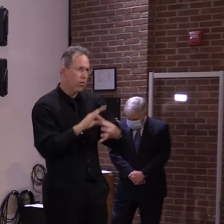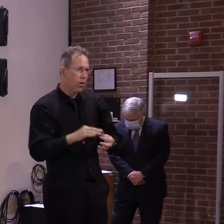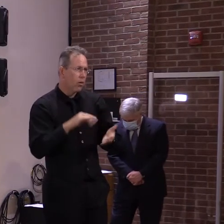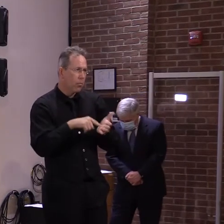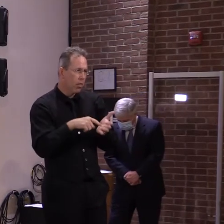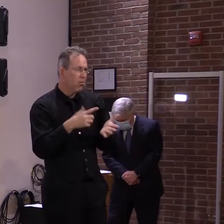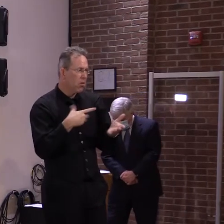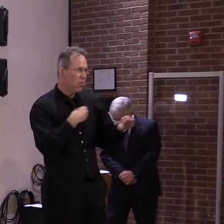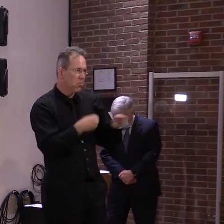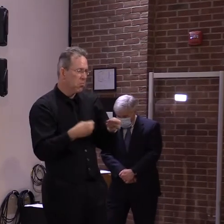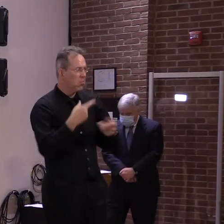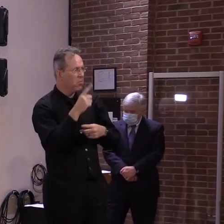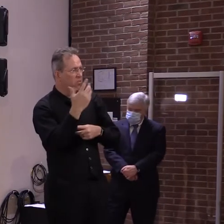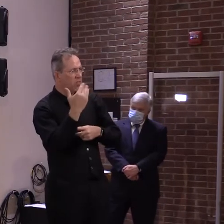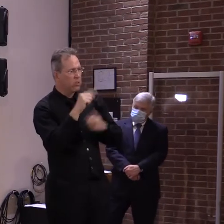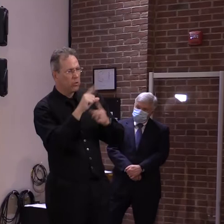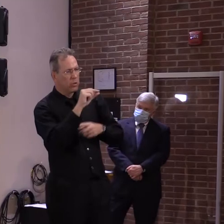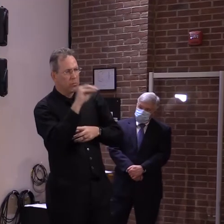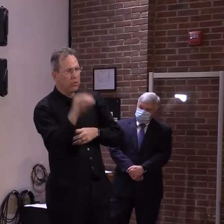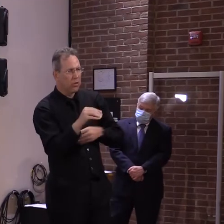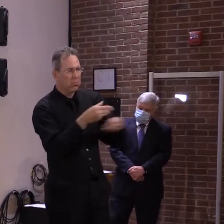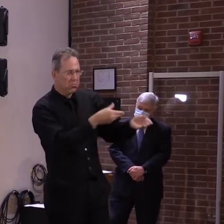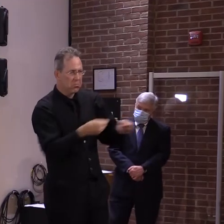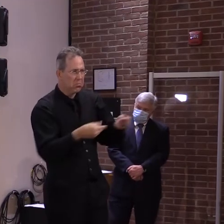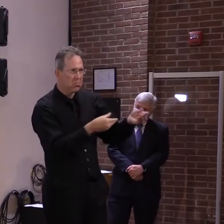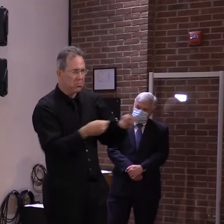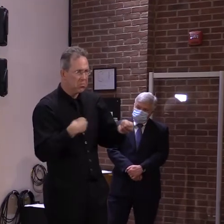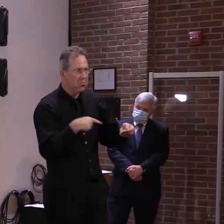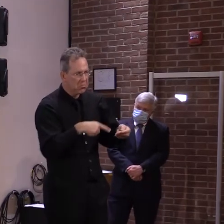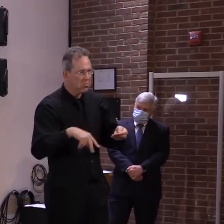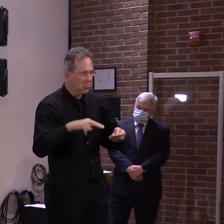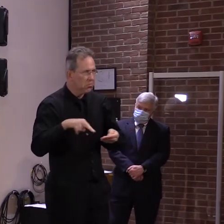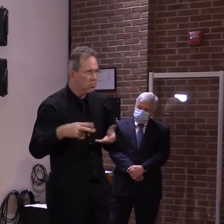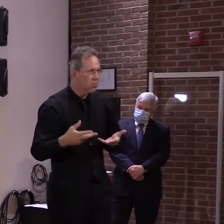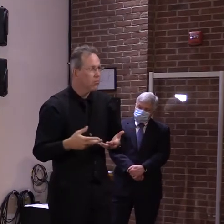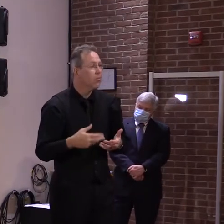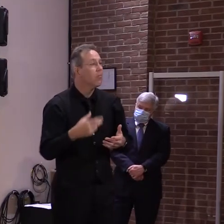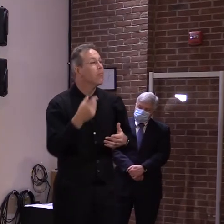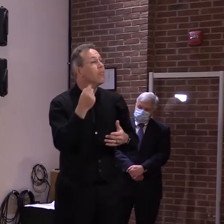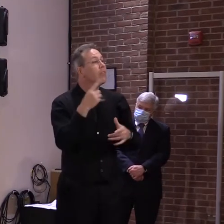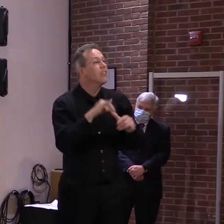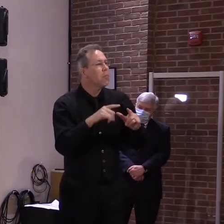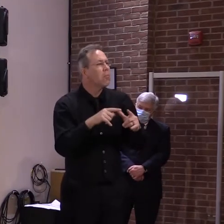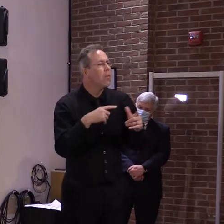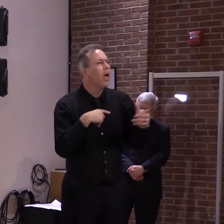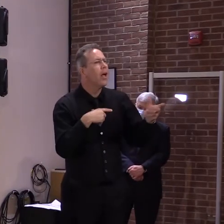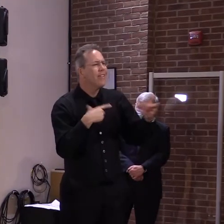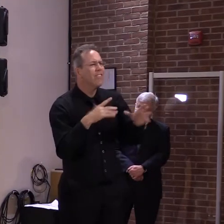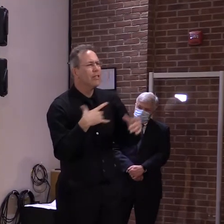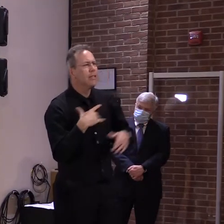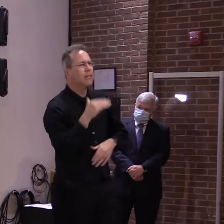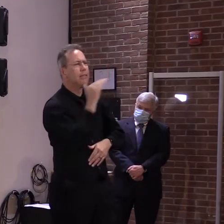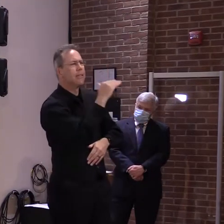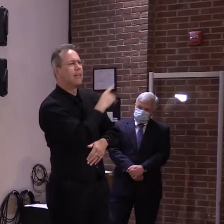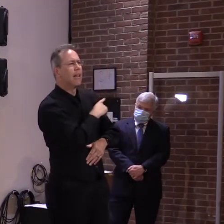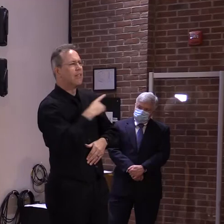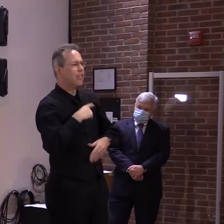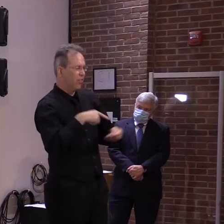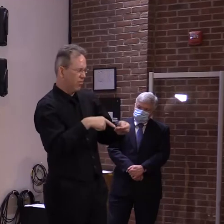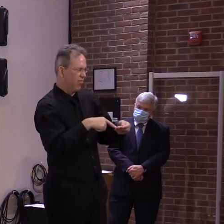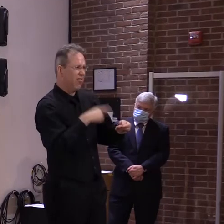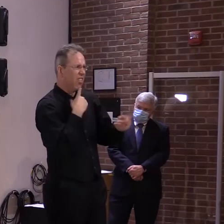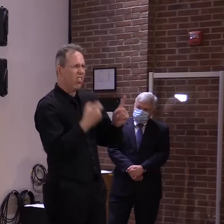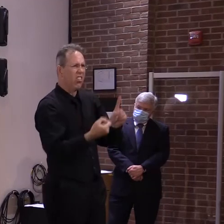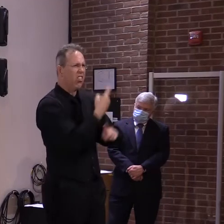so, but this is what we found. It's about five, I think, out of 30, and there are more on the way.